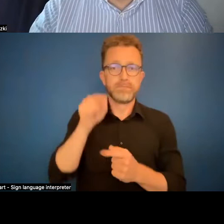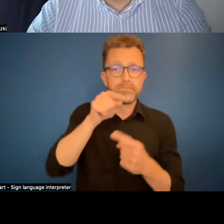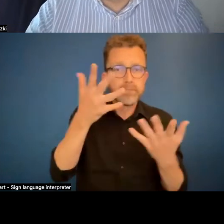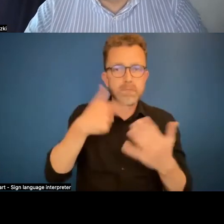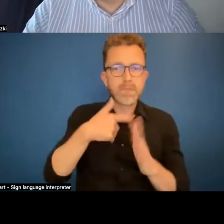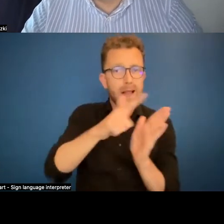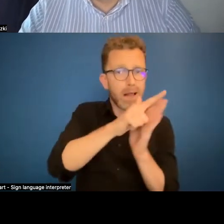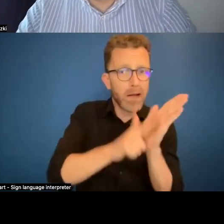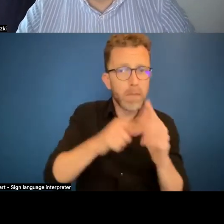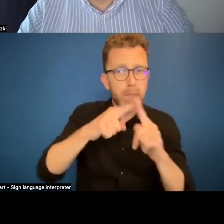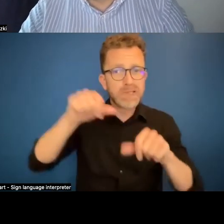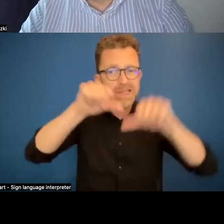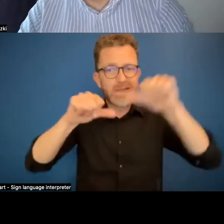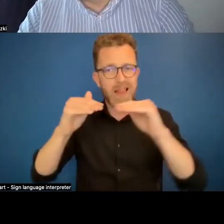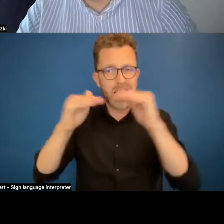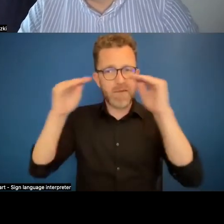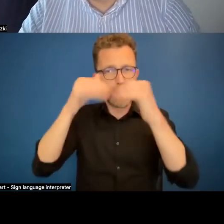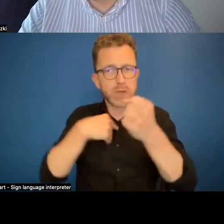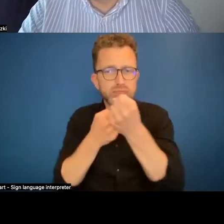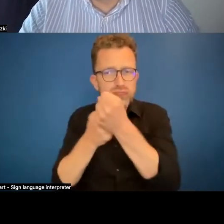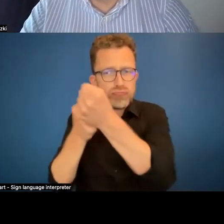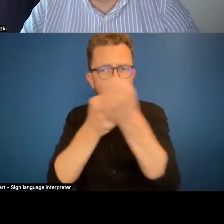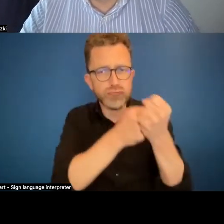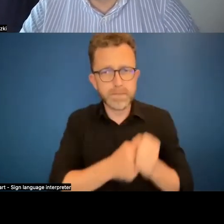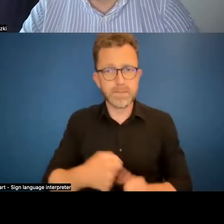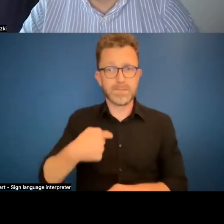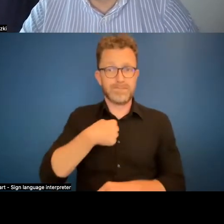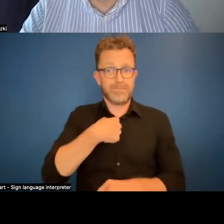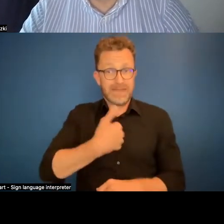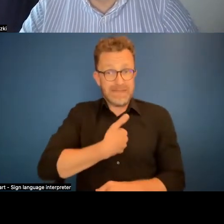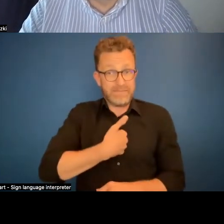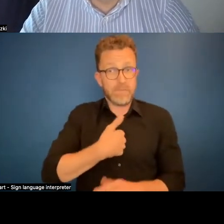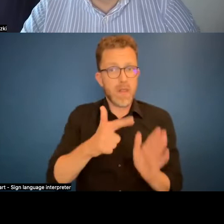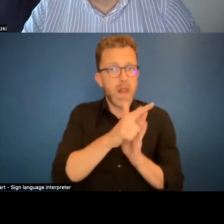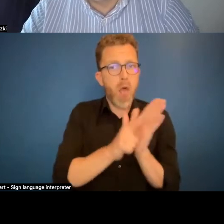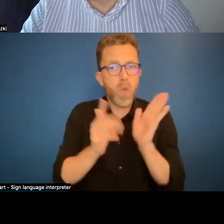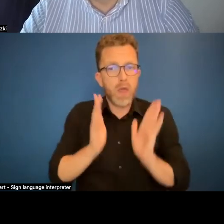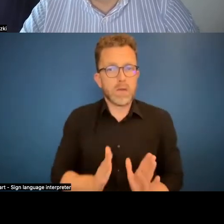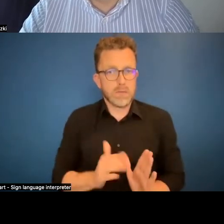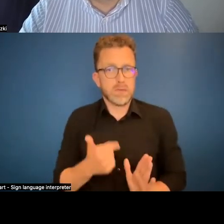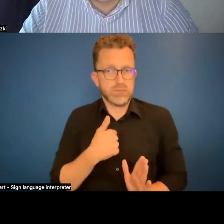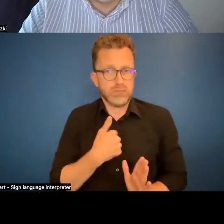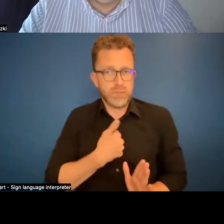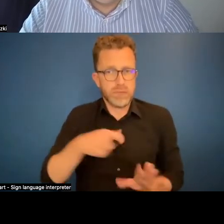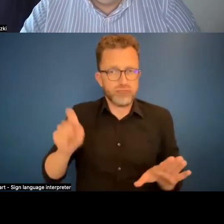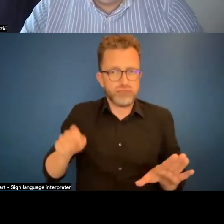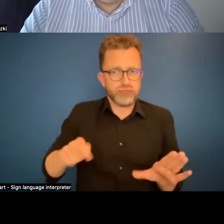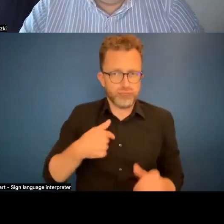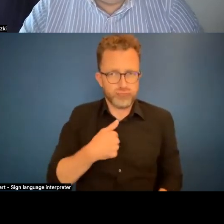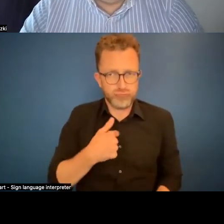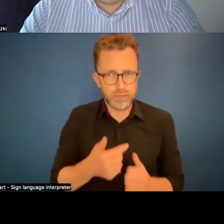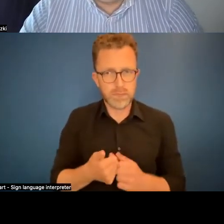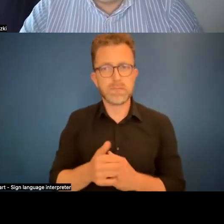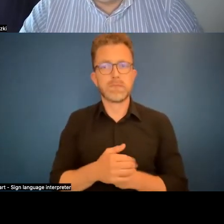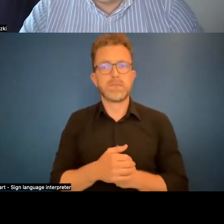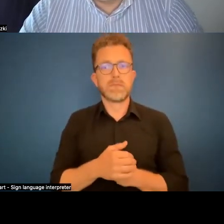other entities helping patients with specific rare diseases in Poland. They also help Ukrainians. So I would